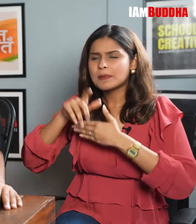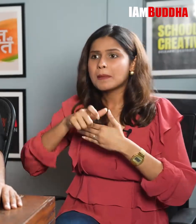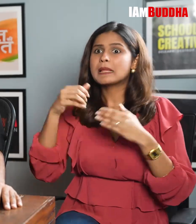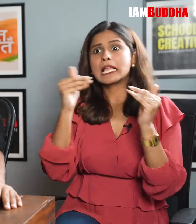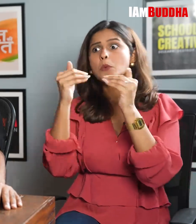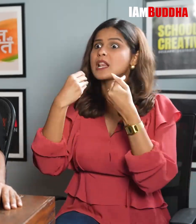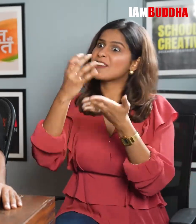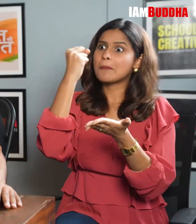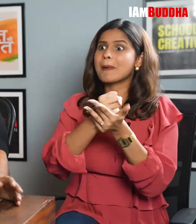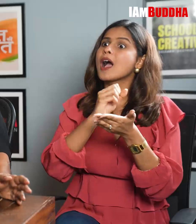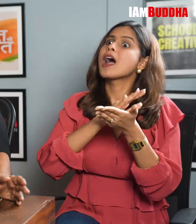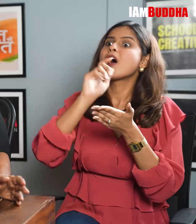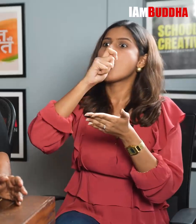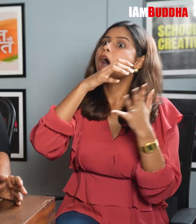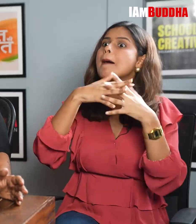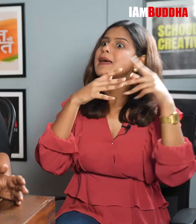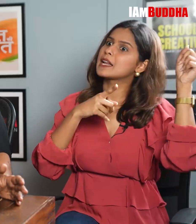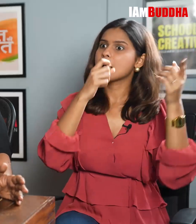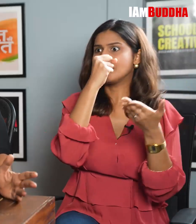this: if you are doing all that,